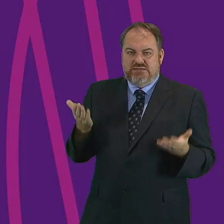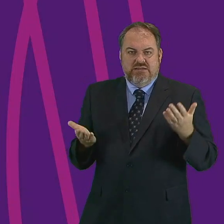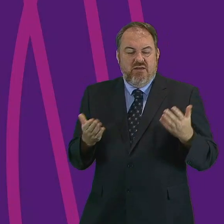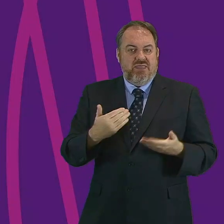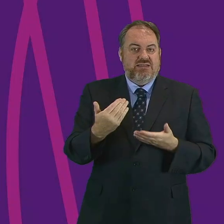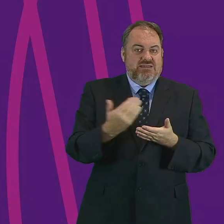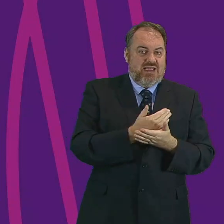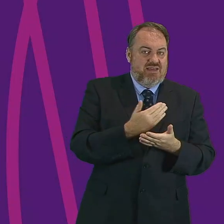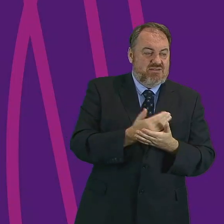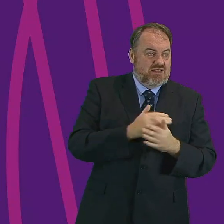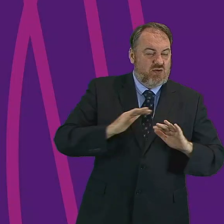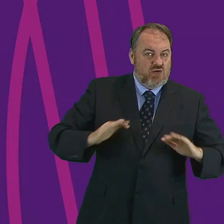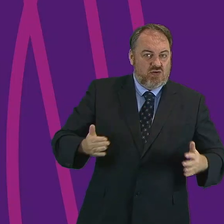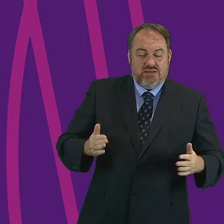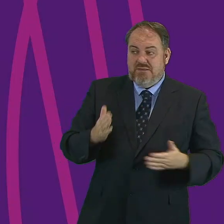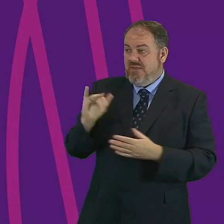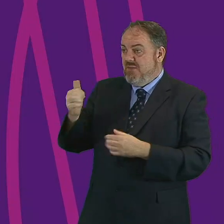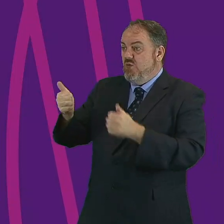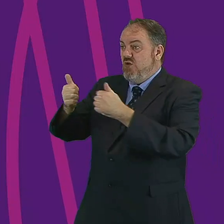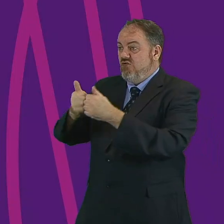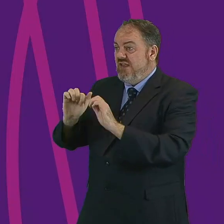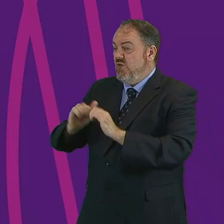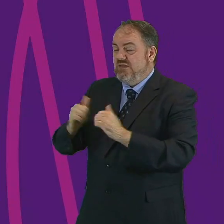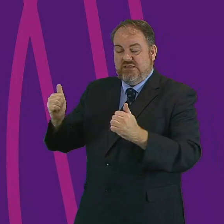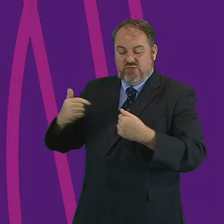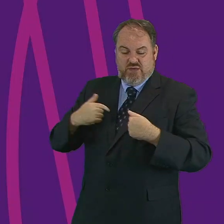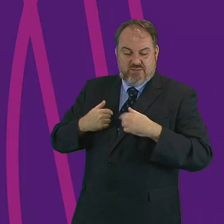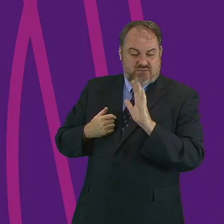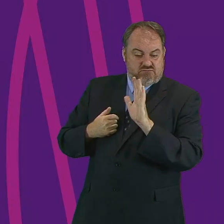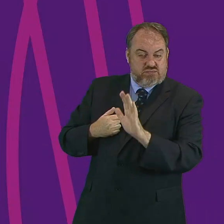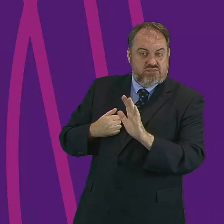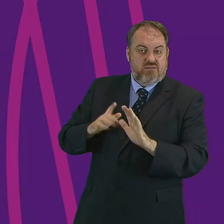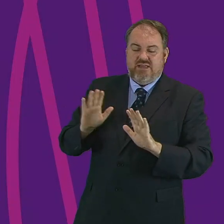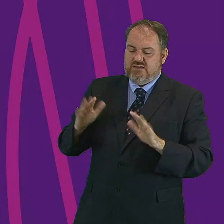in the midst of a whole host of daily decisions that are the most